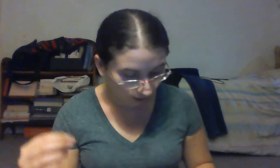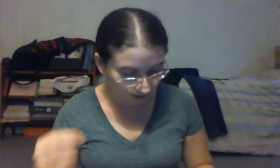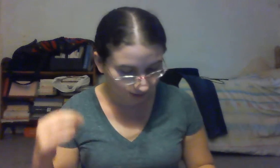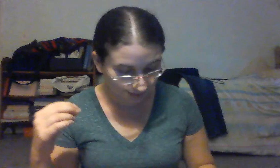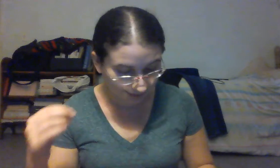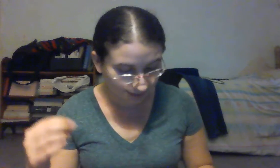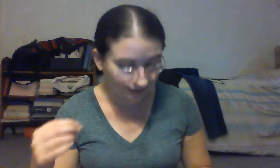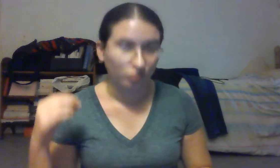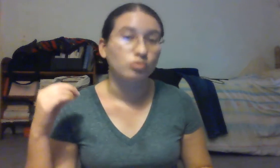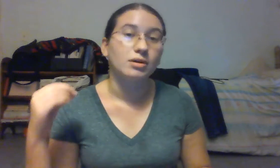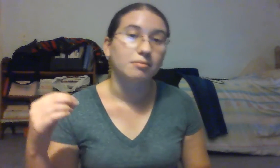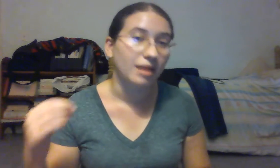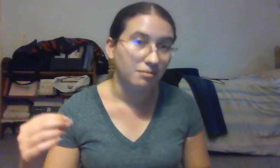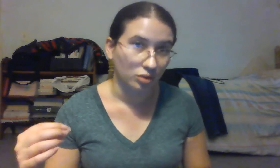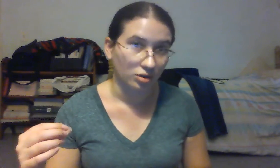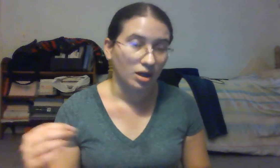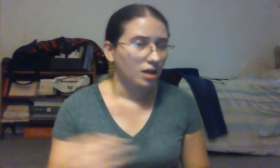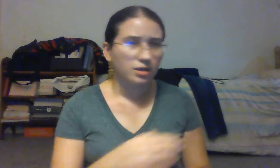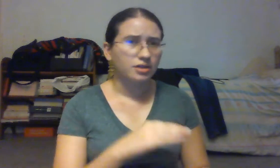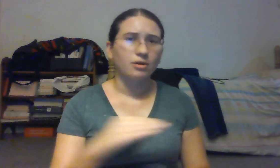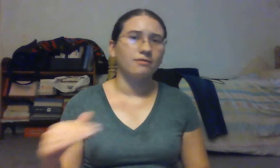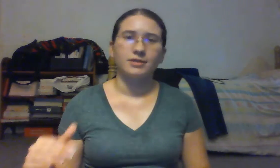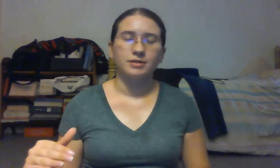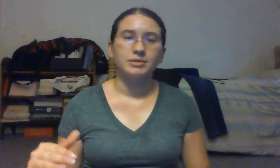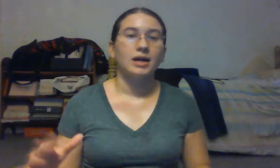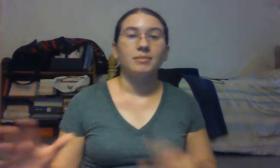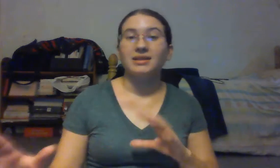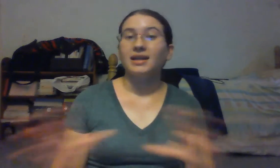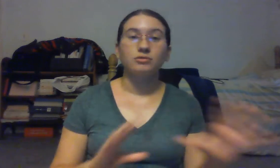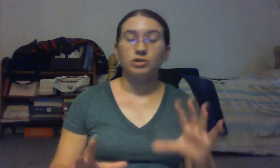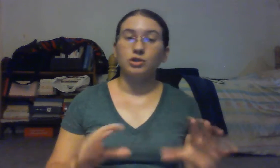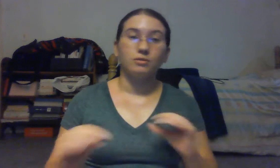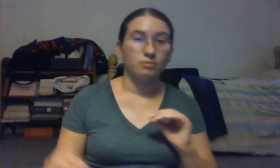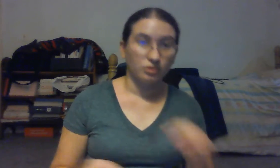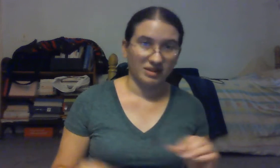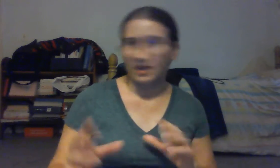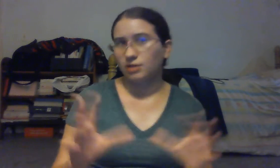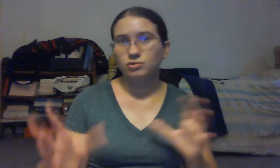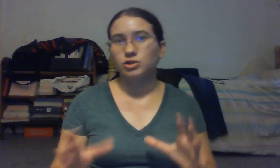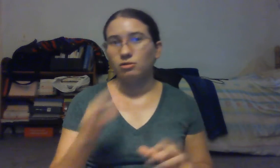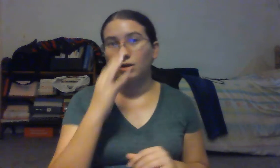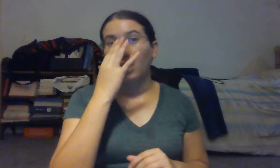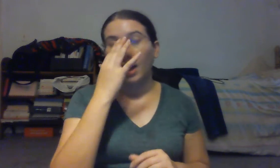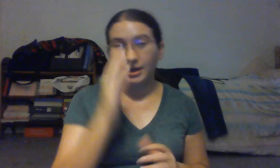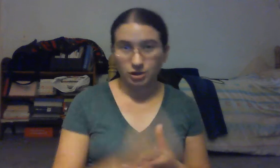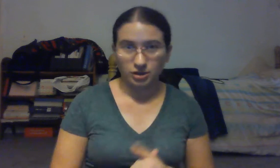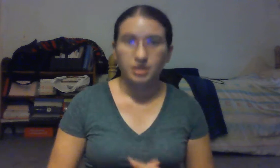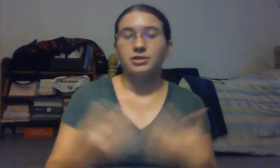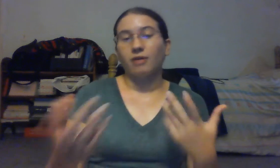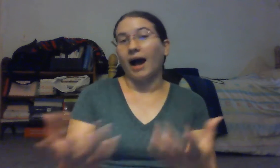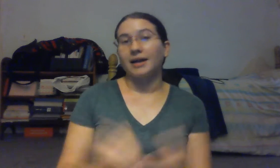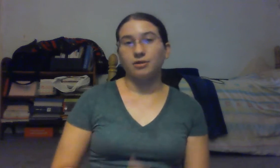want, need, remember. These are all verbs, but they don't show movement. They don't show location. So I know